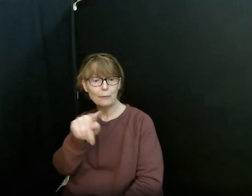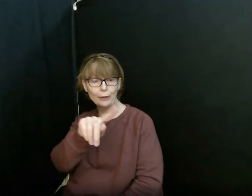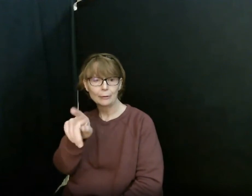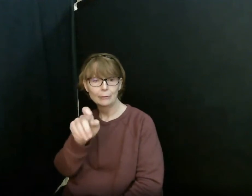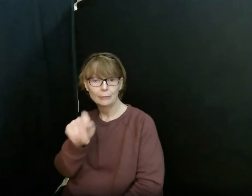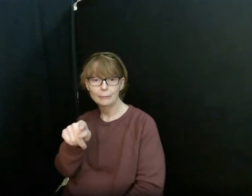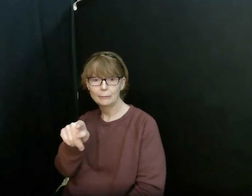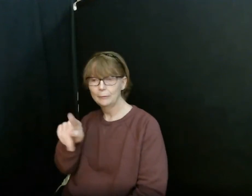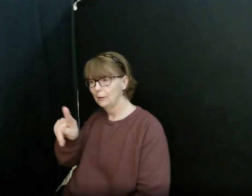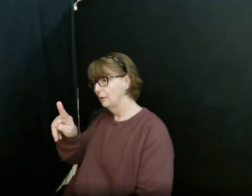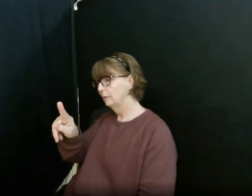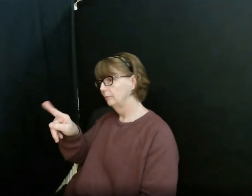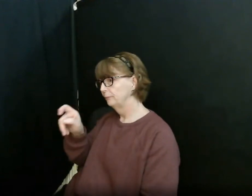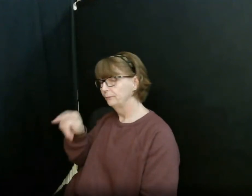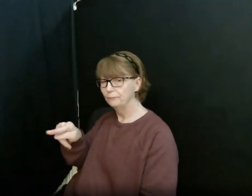perfect. Okay.